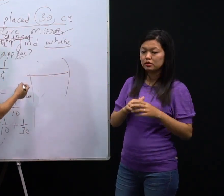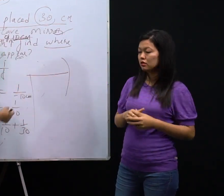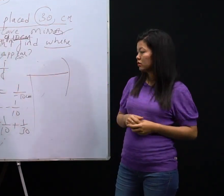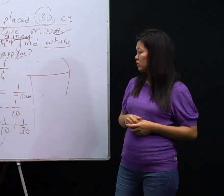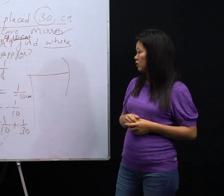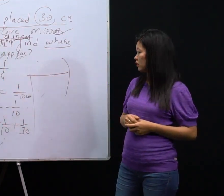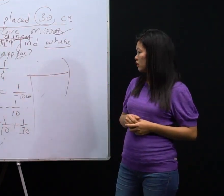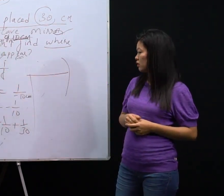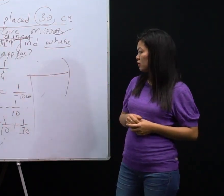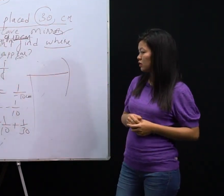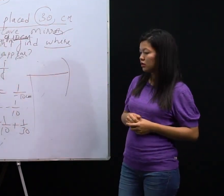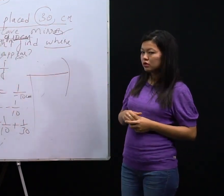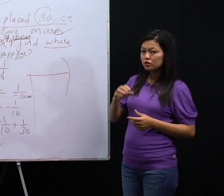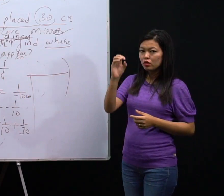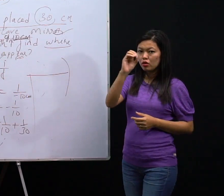like this. Since the